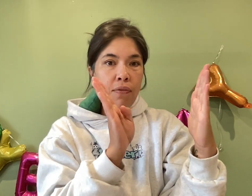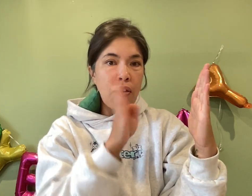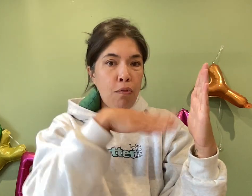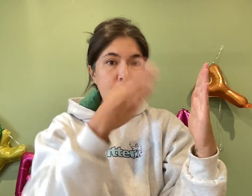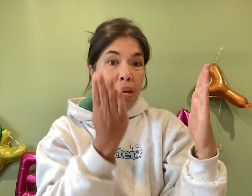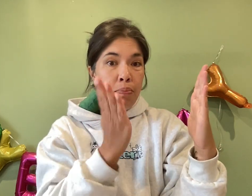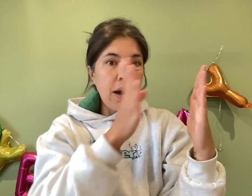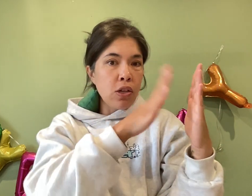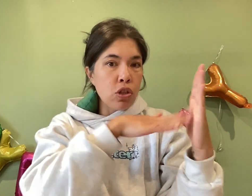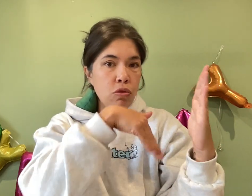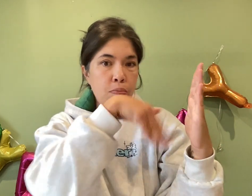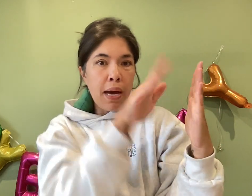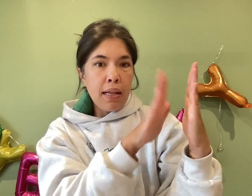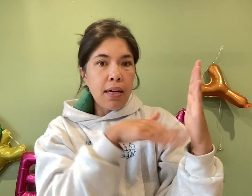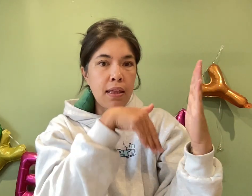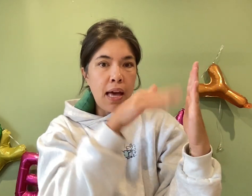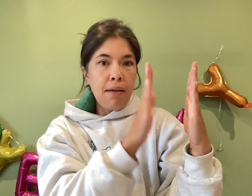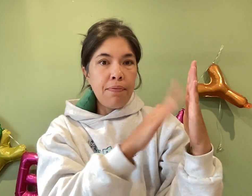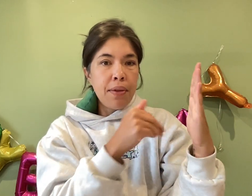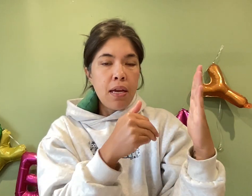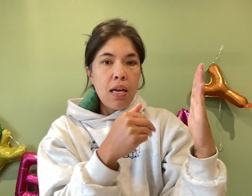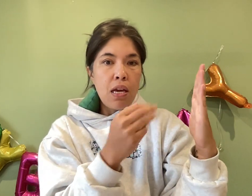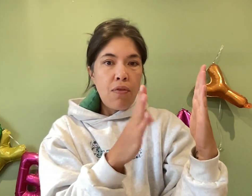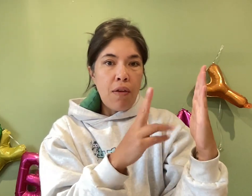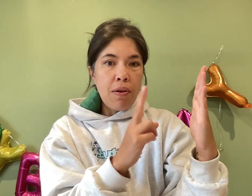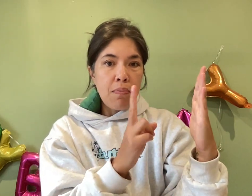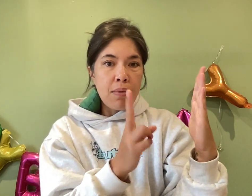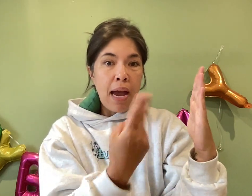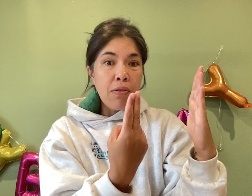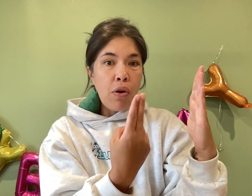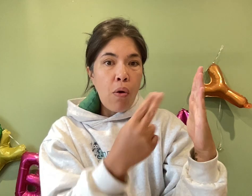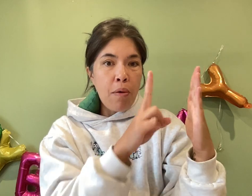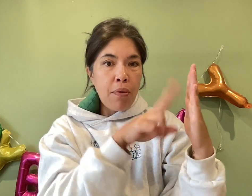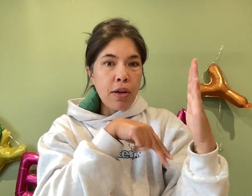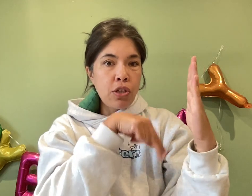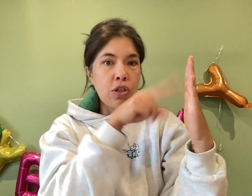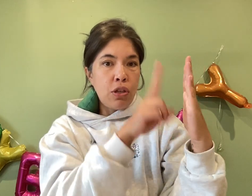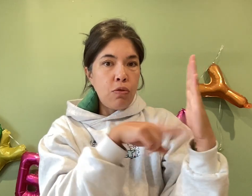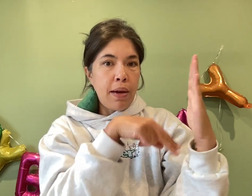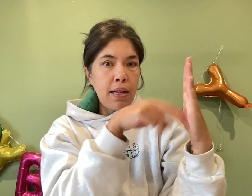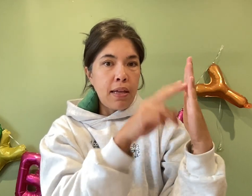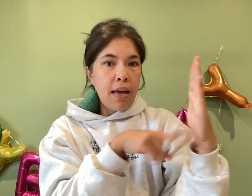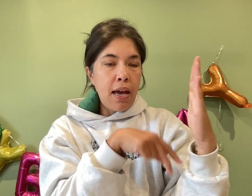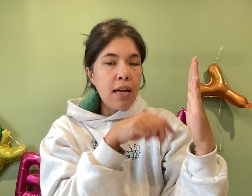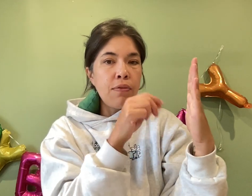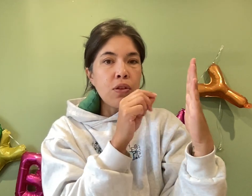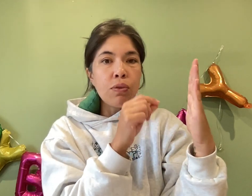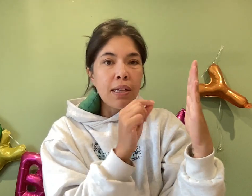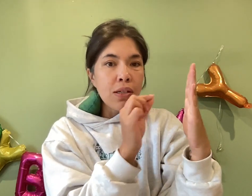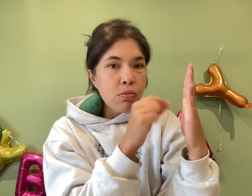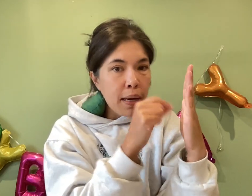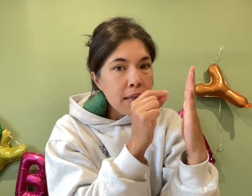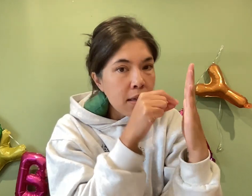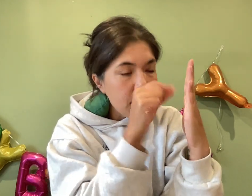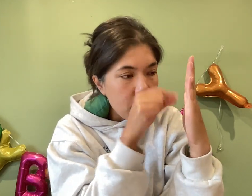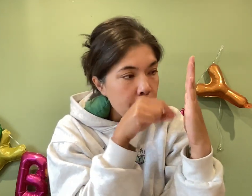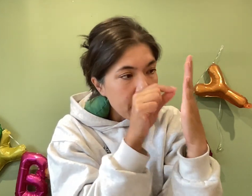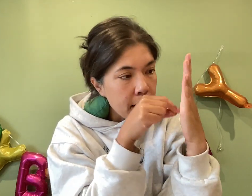have a big brush, you'll paint like that. If you have a narrower brush, you'll paint like that. And if you're doing a little painting, you can paint like